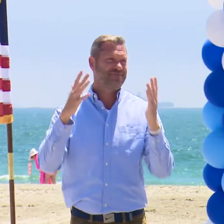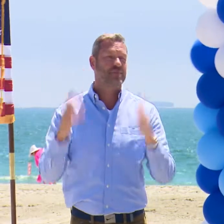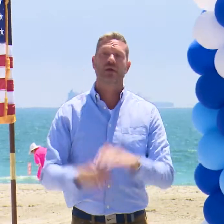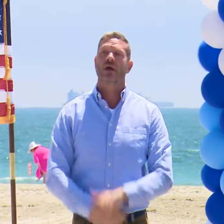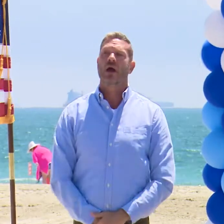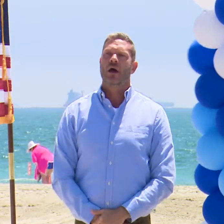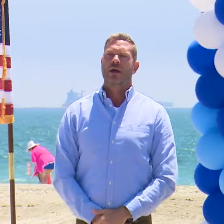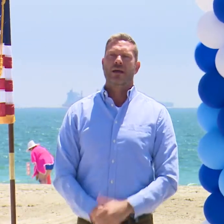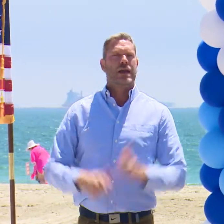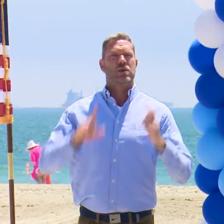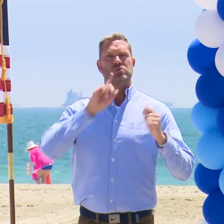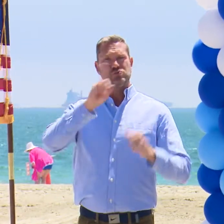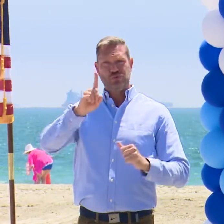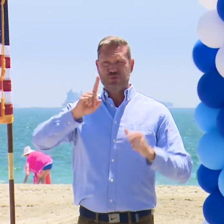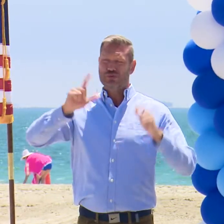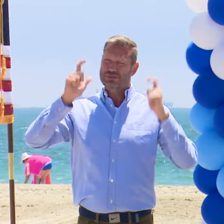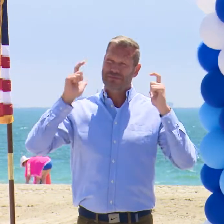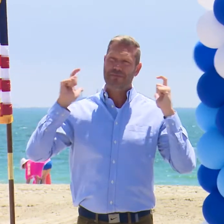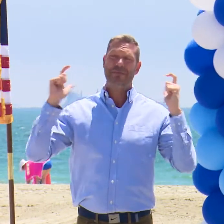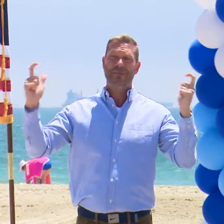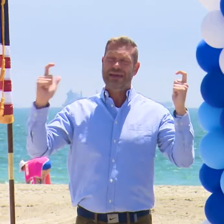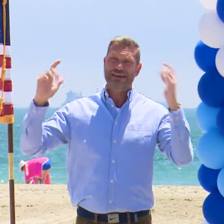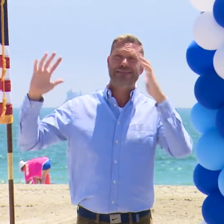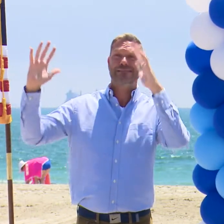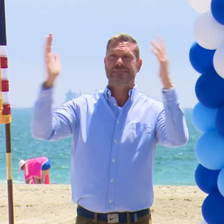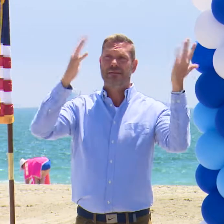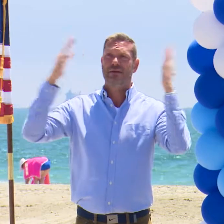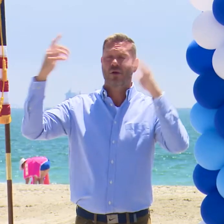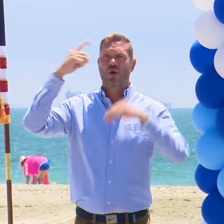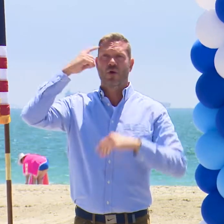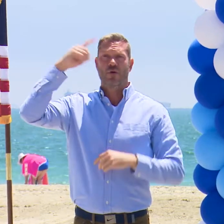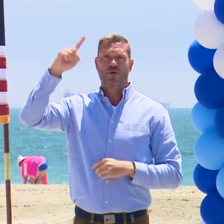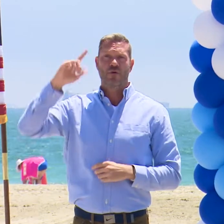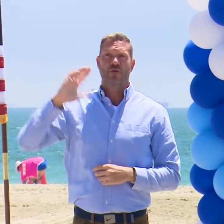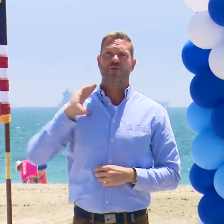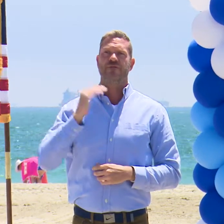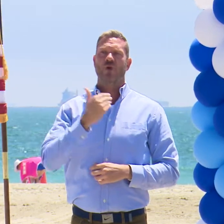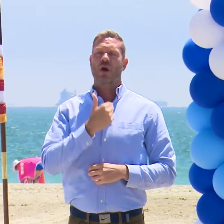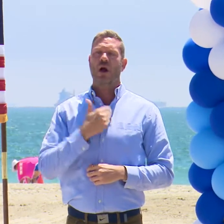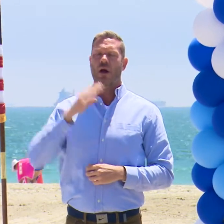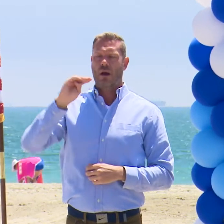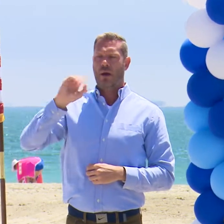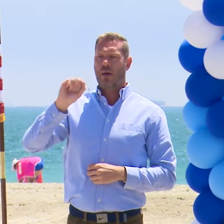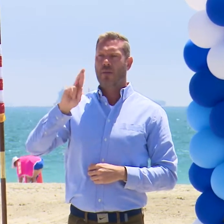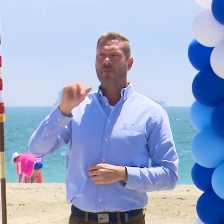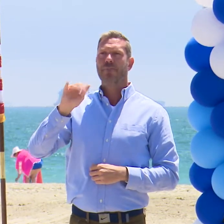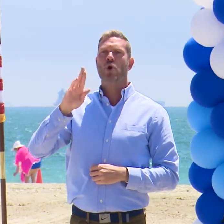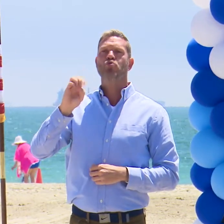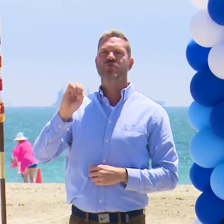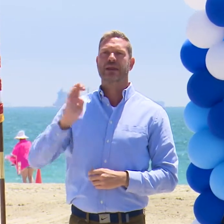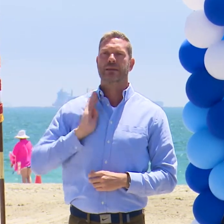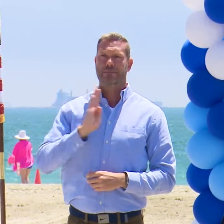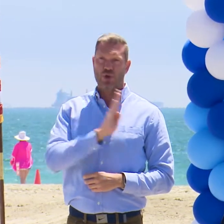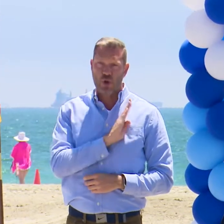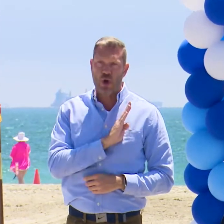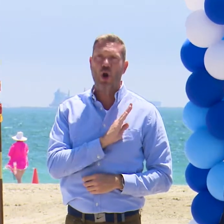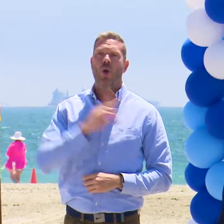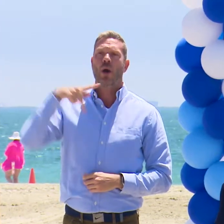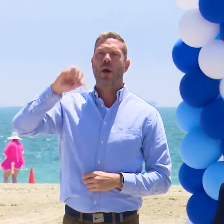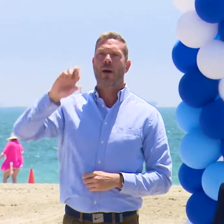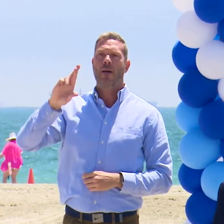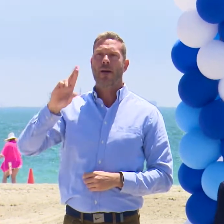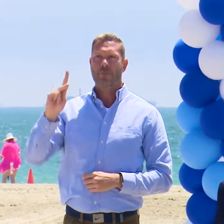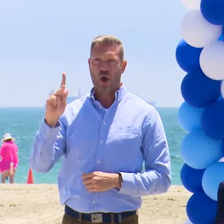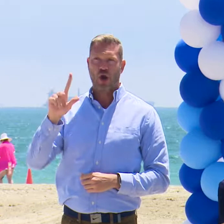And a big round of applause also, please, just to our Marine Bureau, Parks and Rec, our entire team at